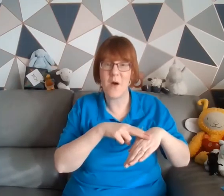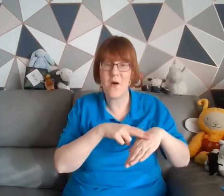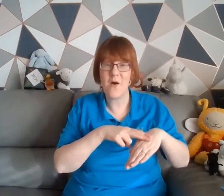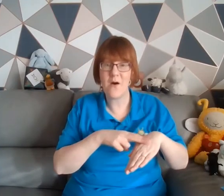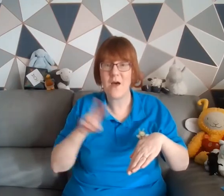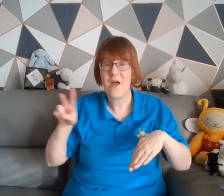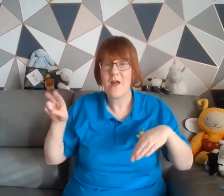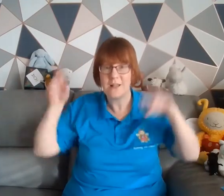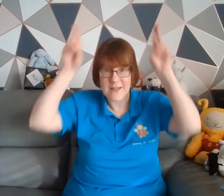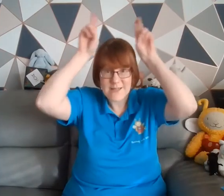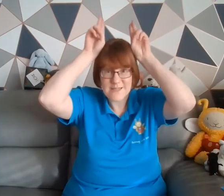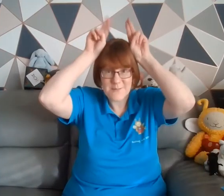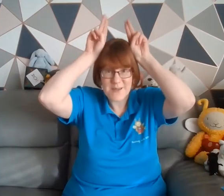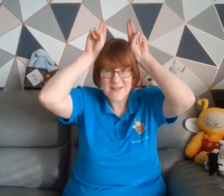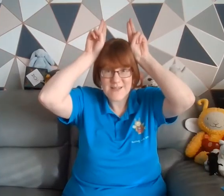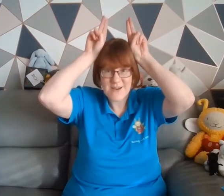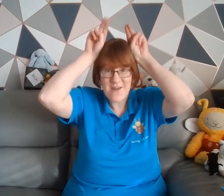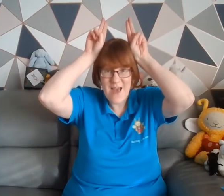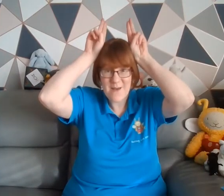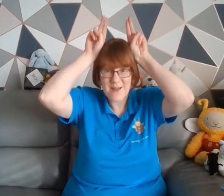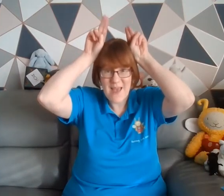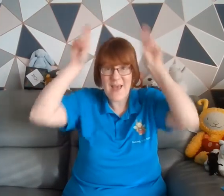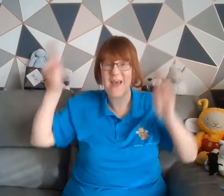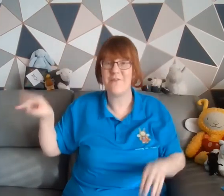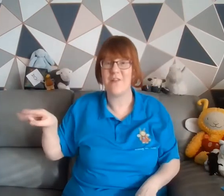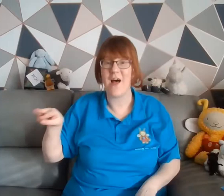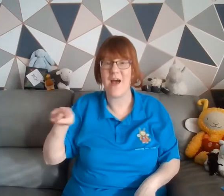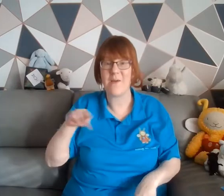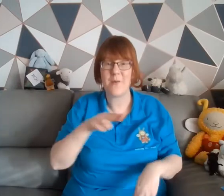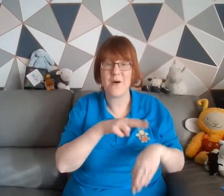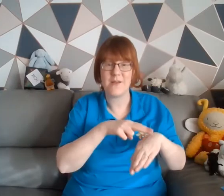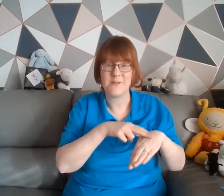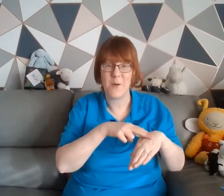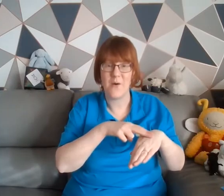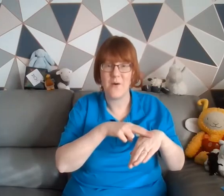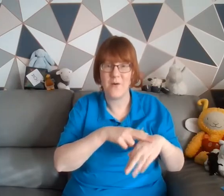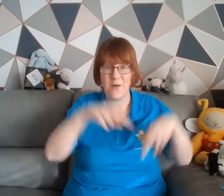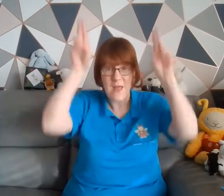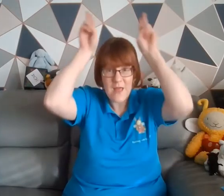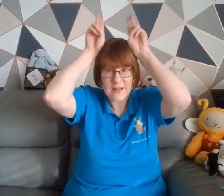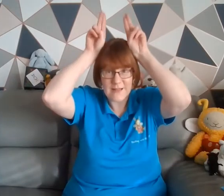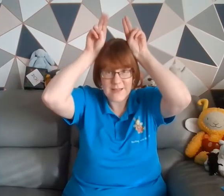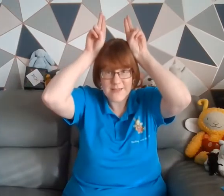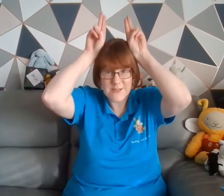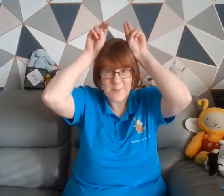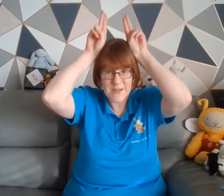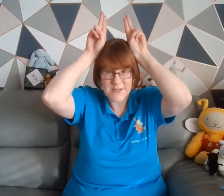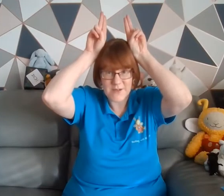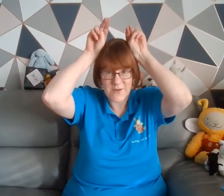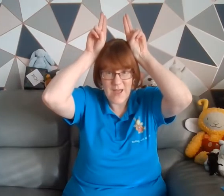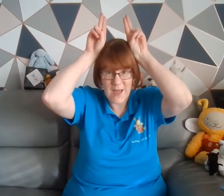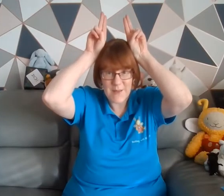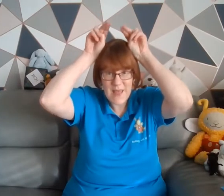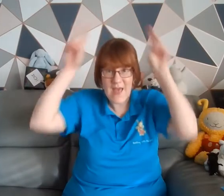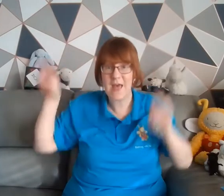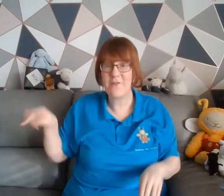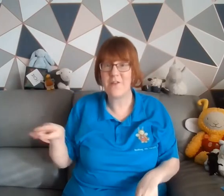paw. Little Peter Rabbit had a fly upon his paw. Little Peter Rabbit had a